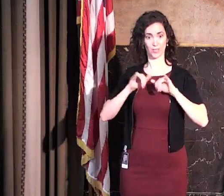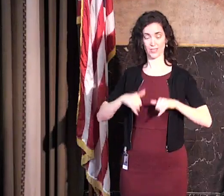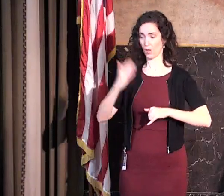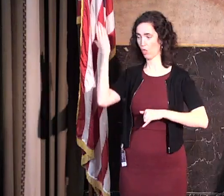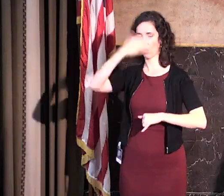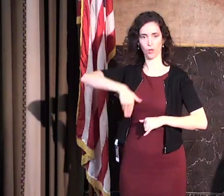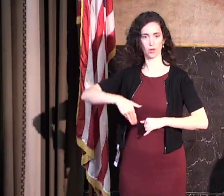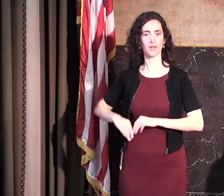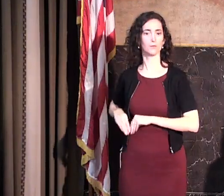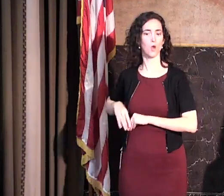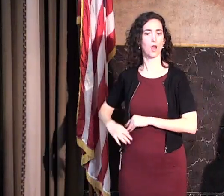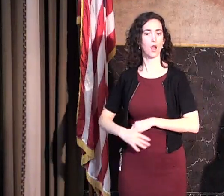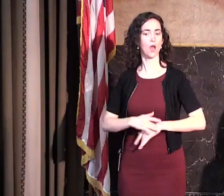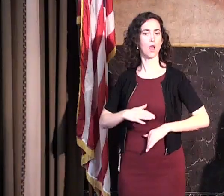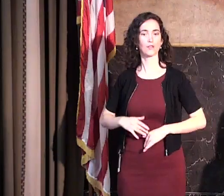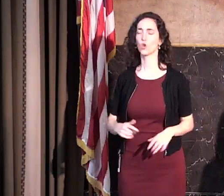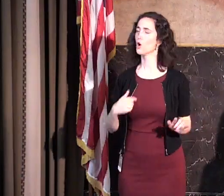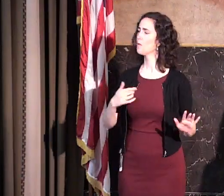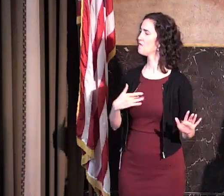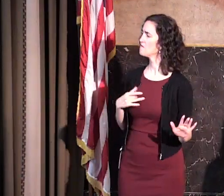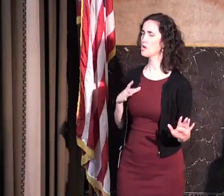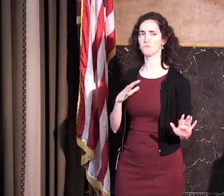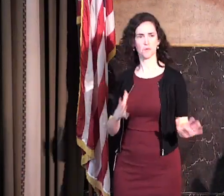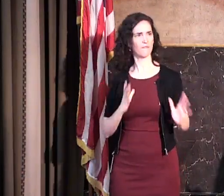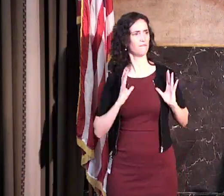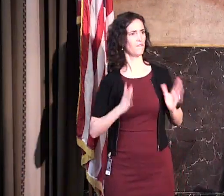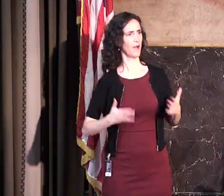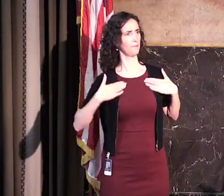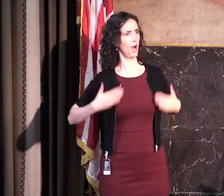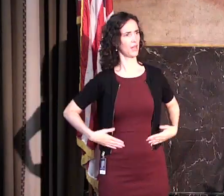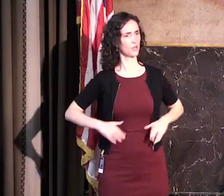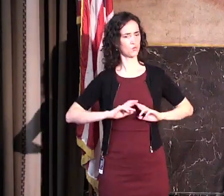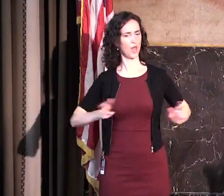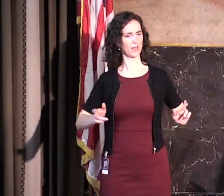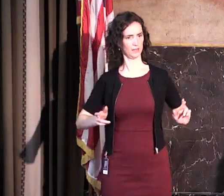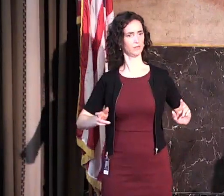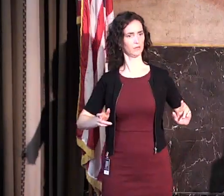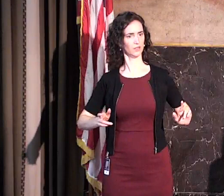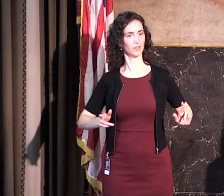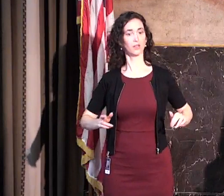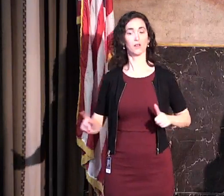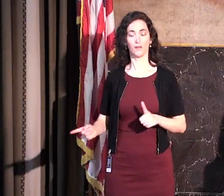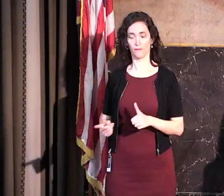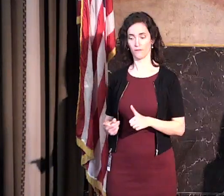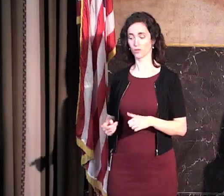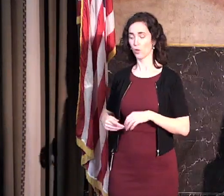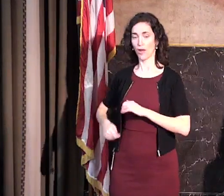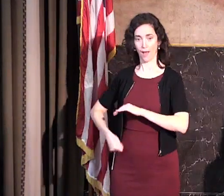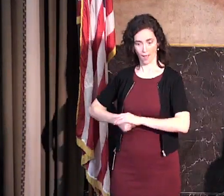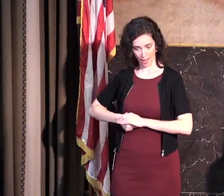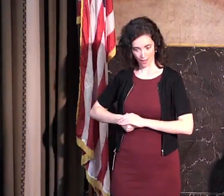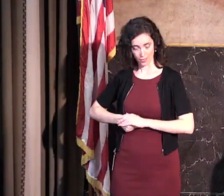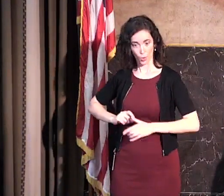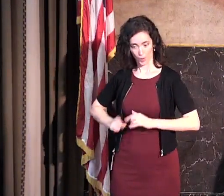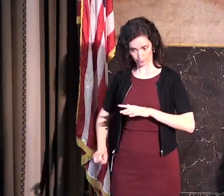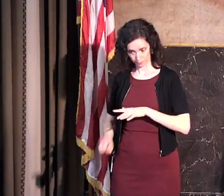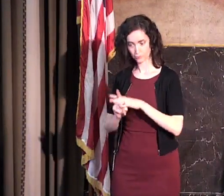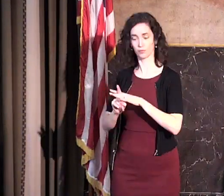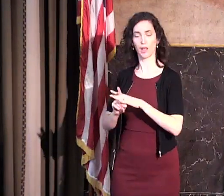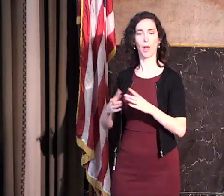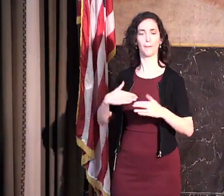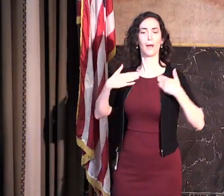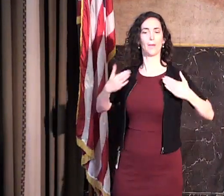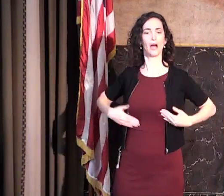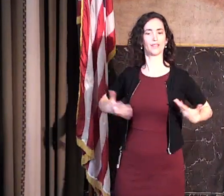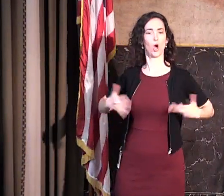knows. So for me, I still feel good about that. That's fine. My immune system is ready. And within the first day after it's finished hiding, I have antibodies and I